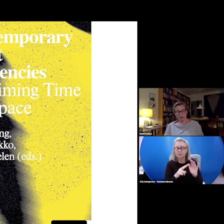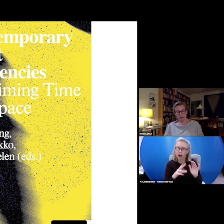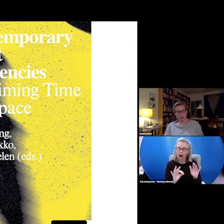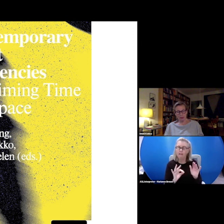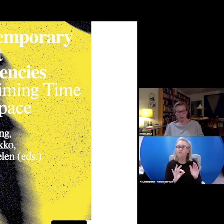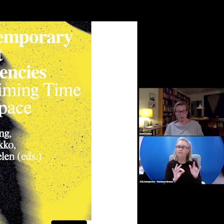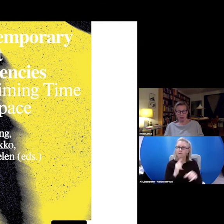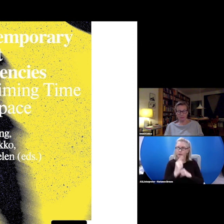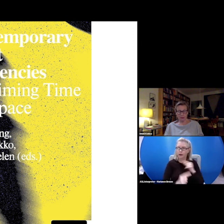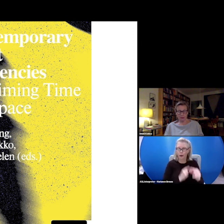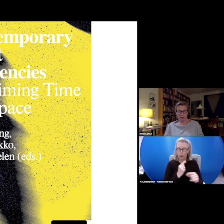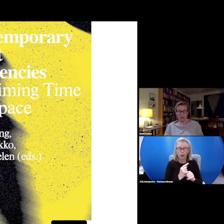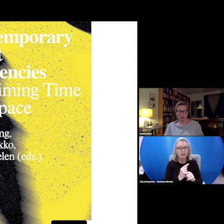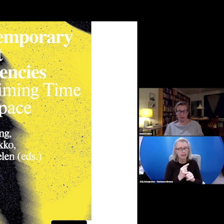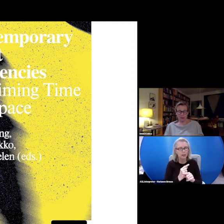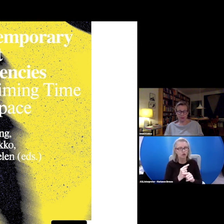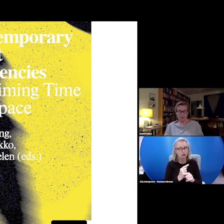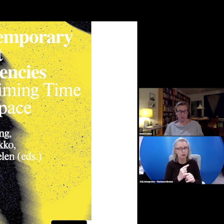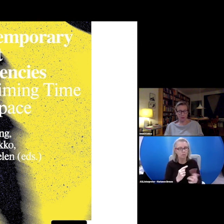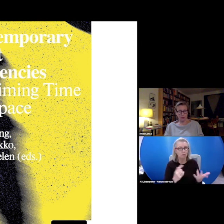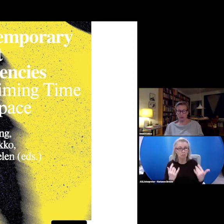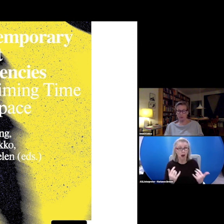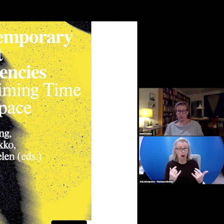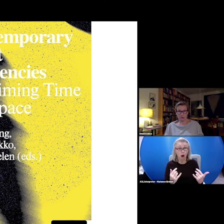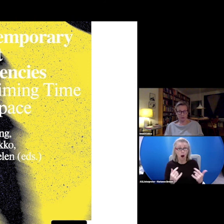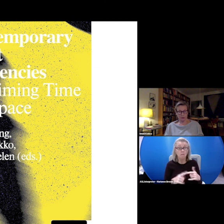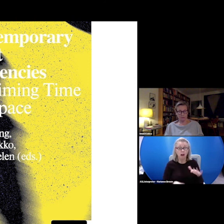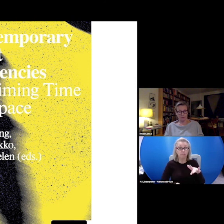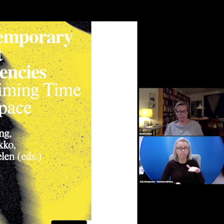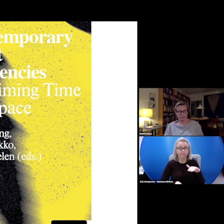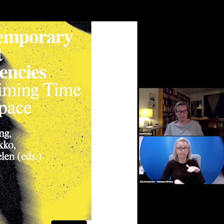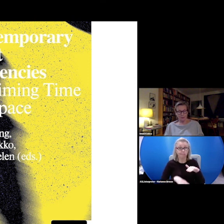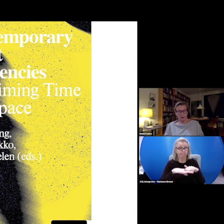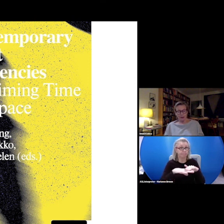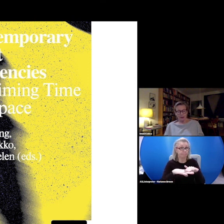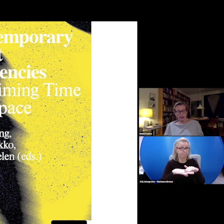culture appears to have reached a saturation point of sorts.